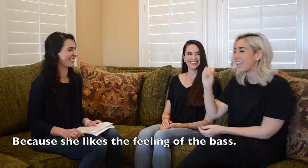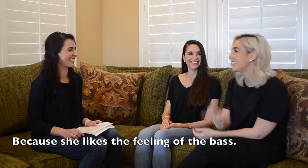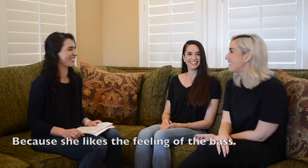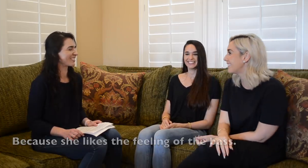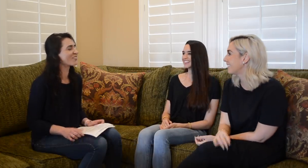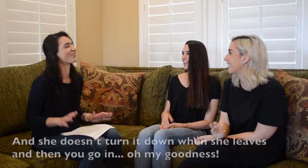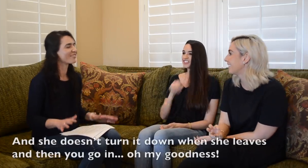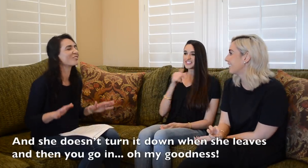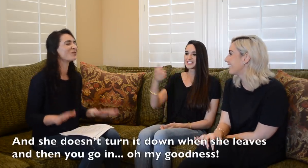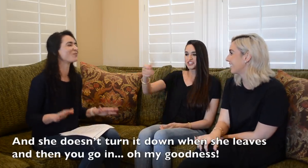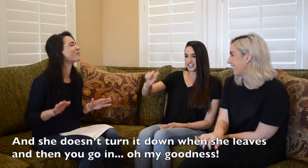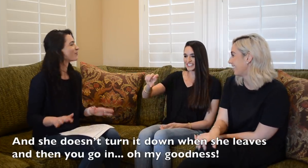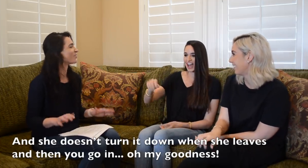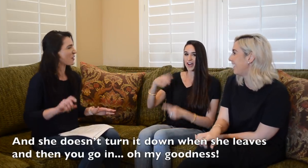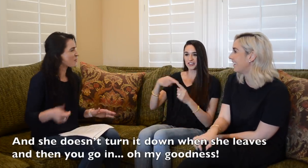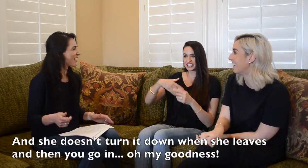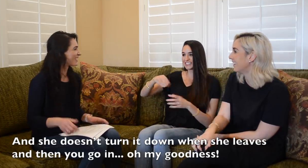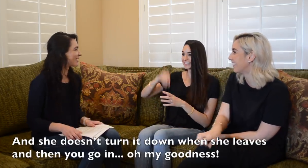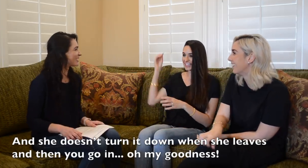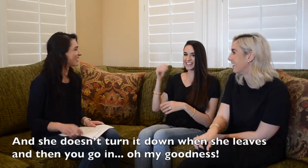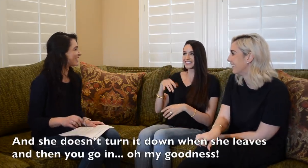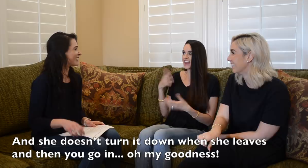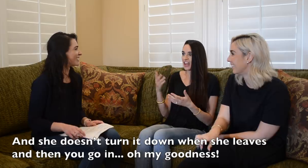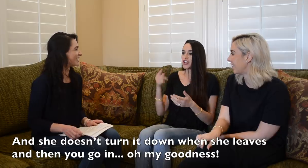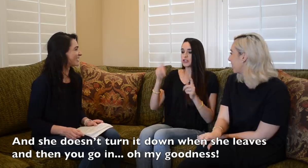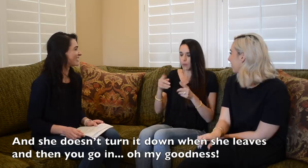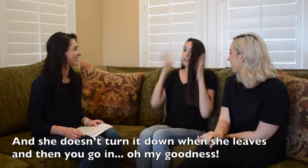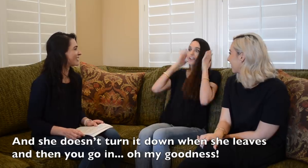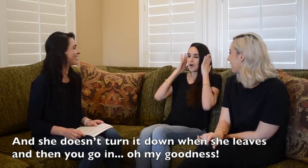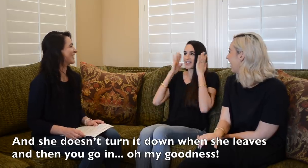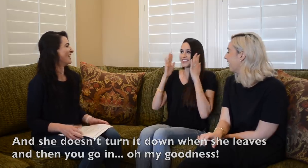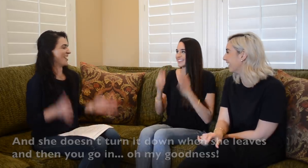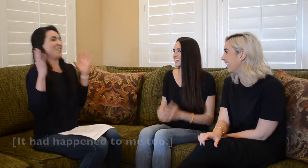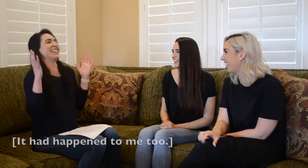bass. And she doesn't turn it down when she leaves. And then you go in and you're like, oh my goodness.